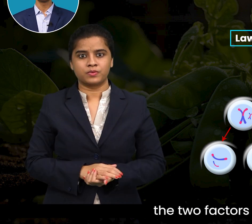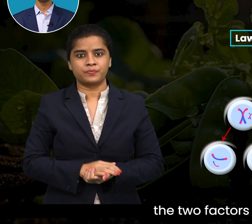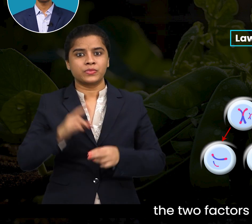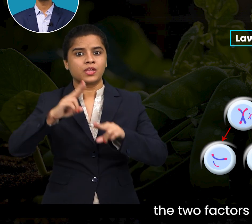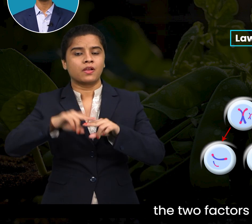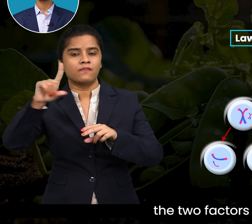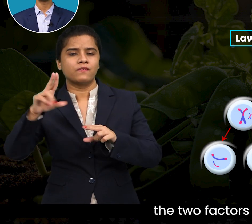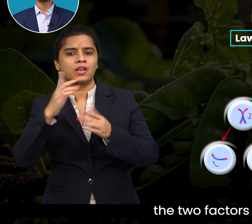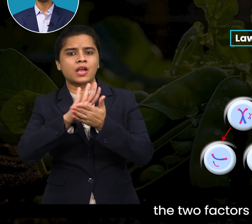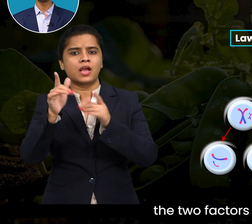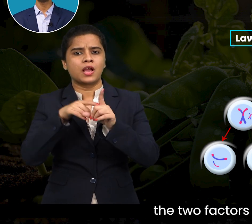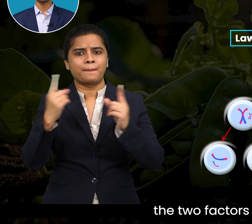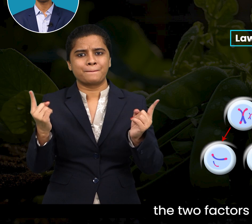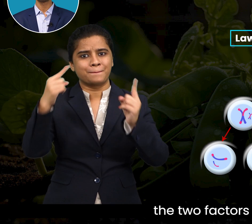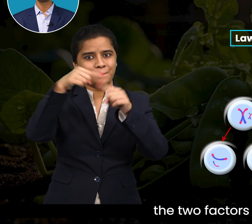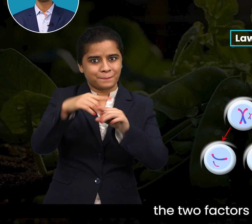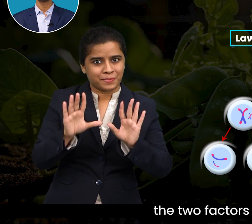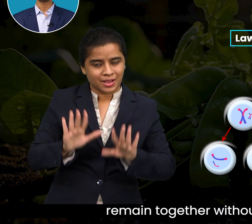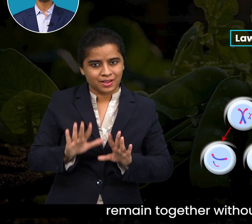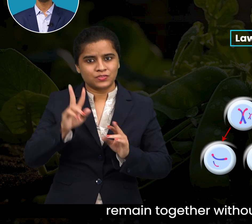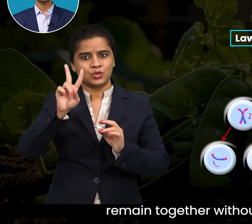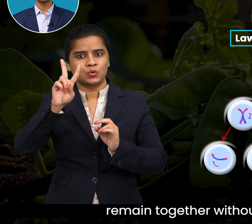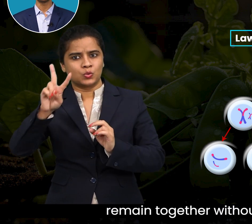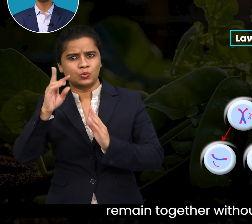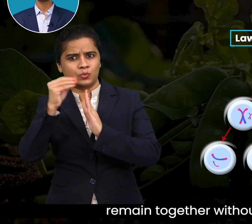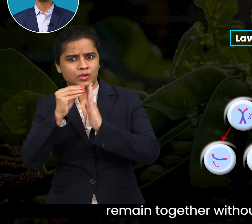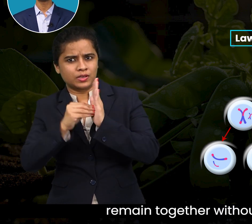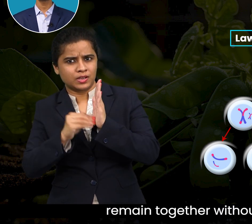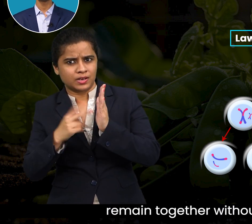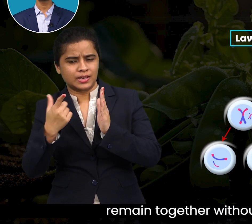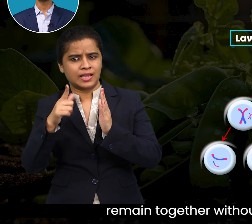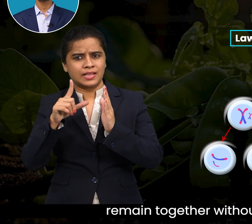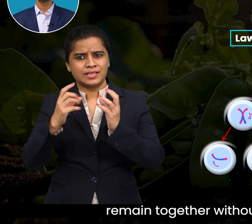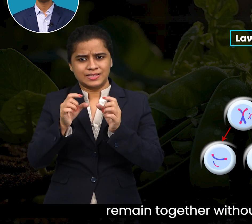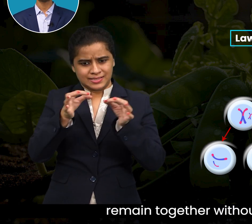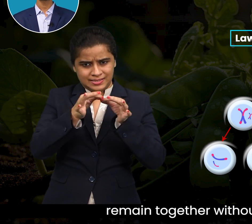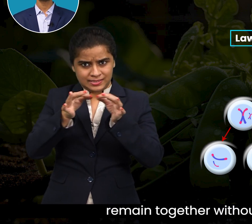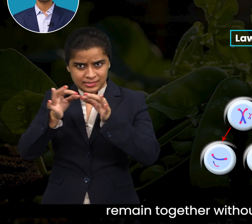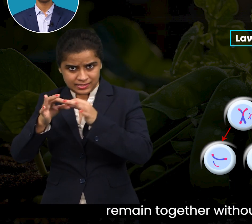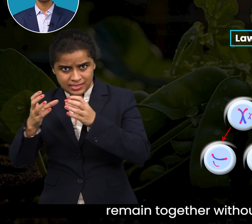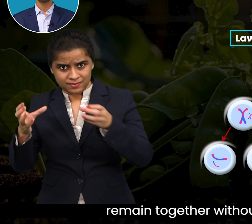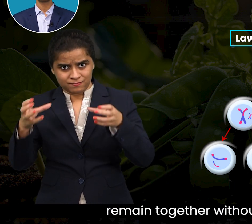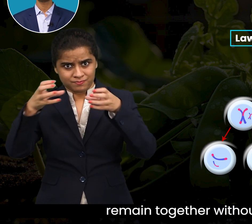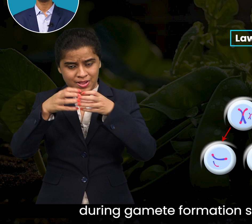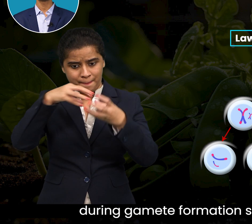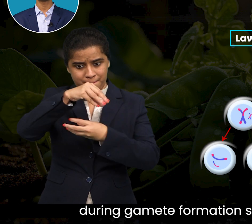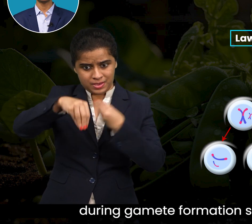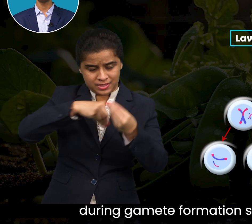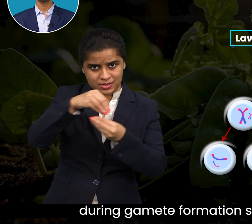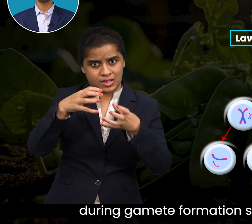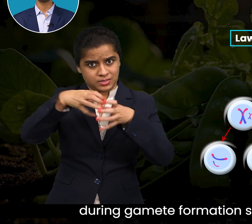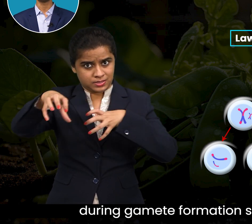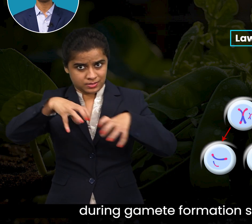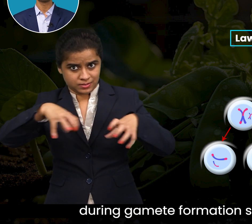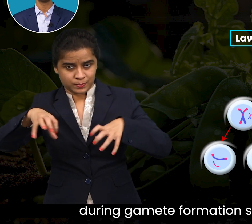the two factors of the allelic pair remain together without mixing and separated during